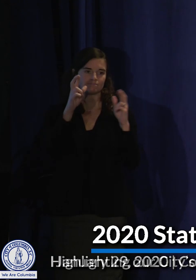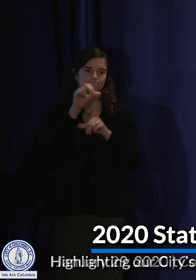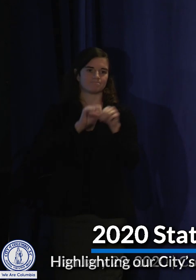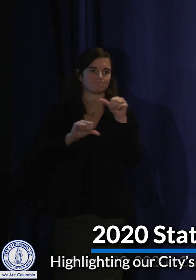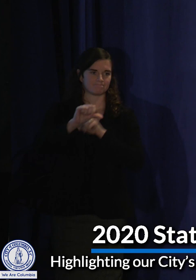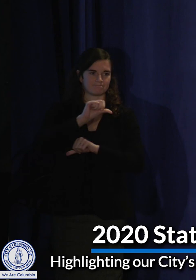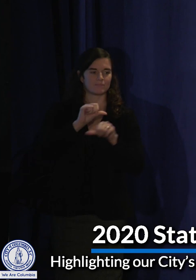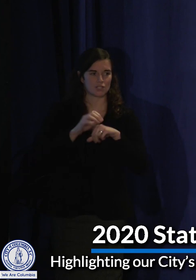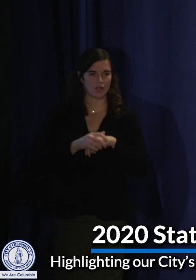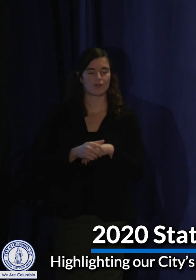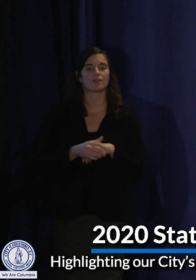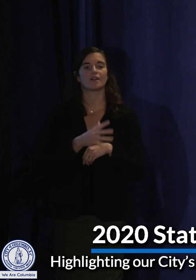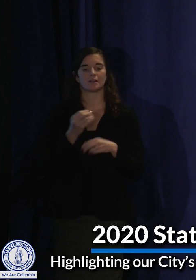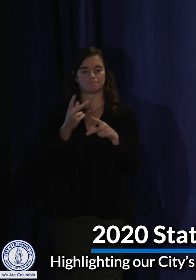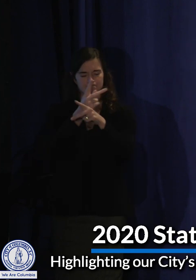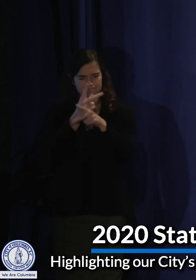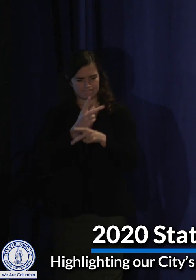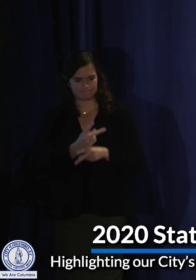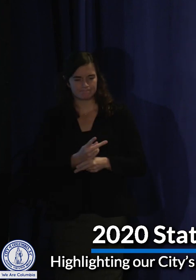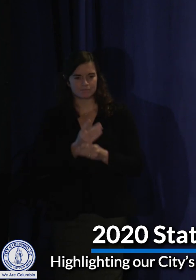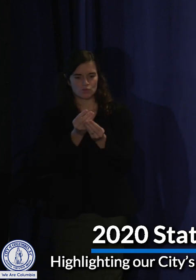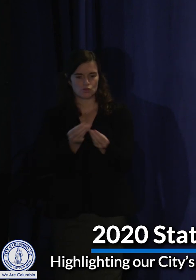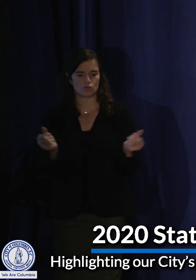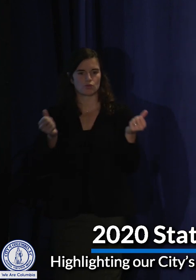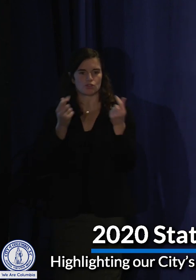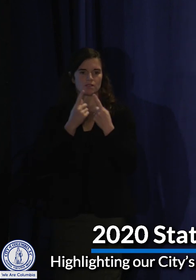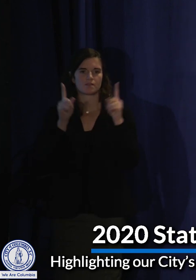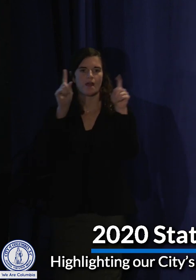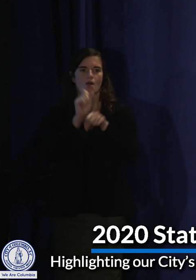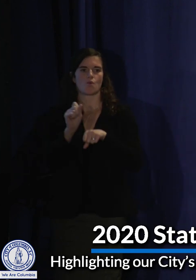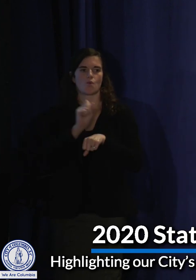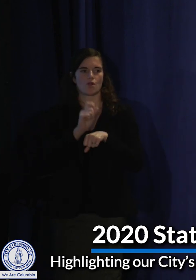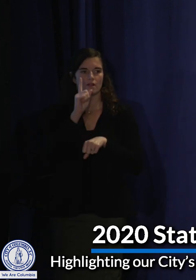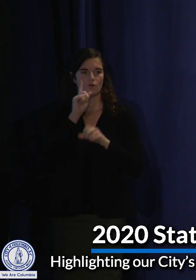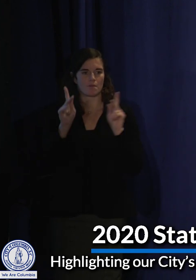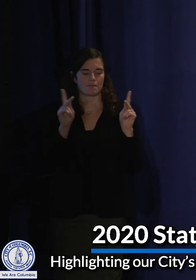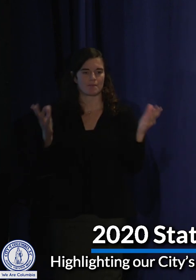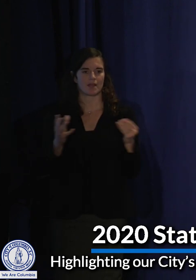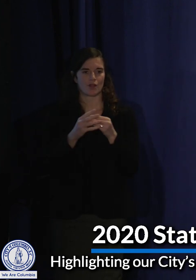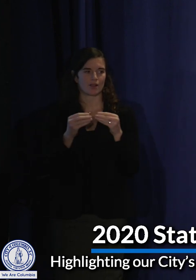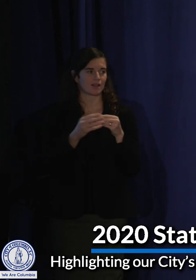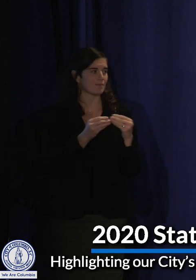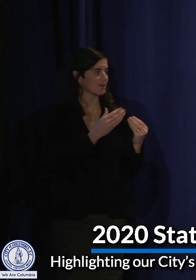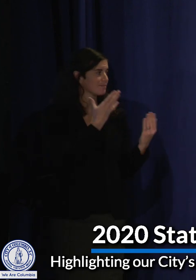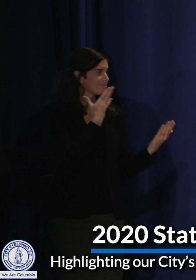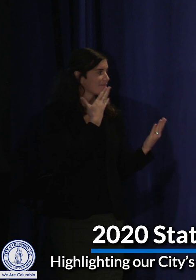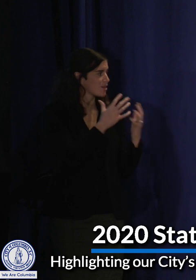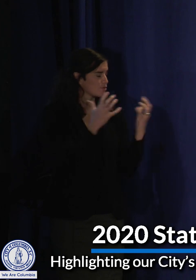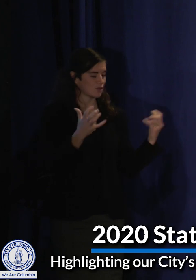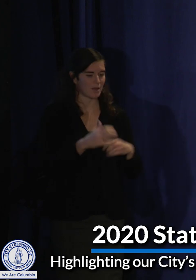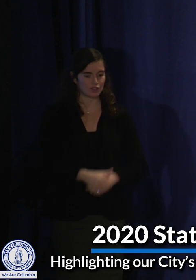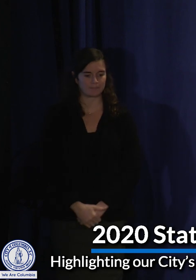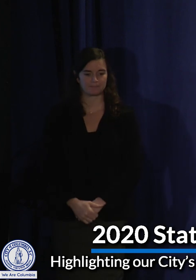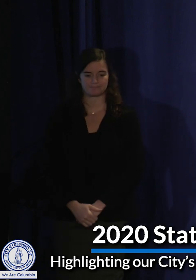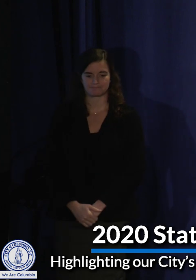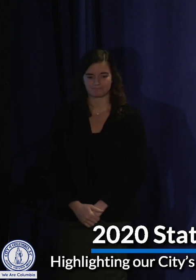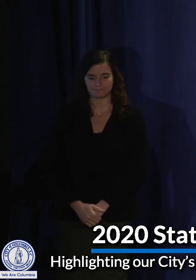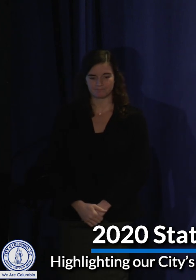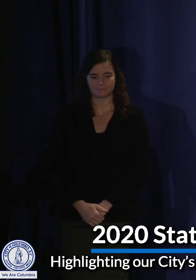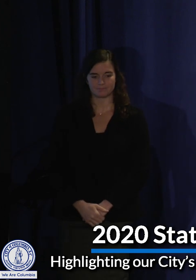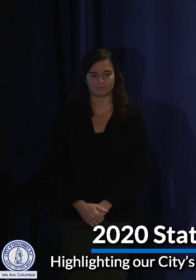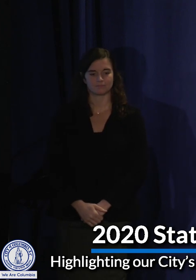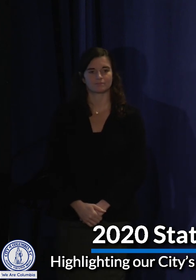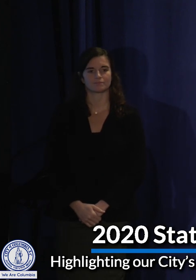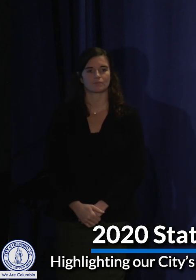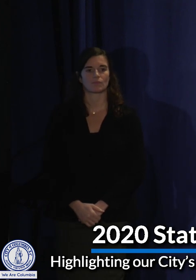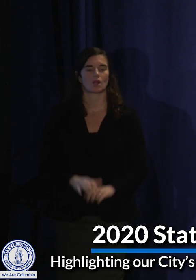come out with solutions that work for the people of Columbia. And I'm so proud to call each and every one of you colleagues. So thank you so much.